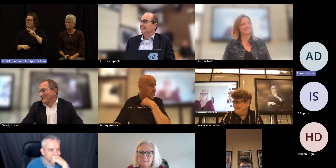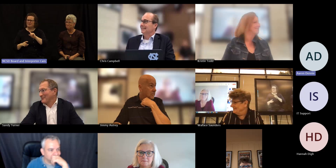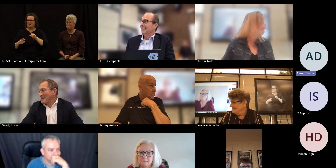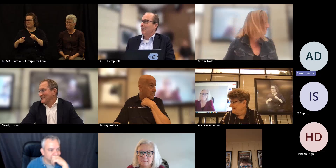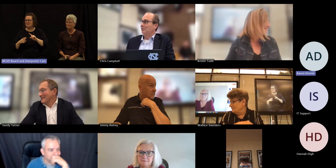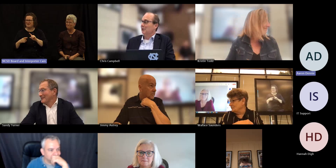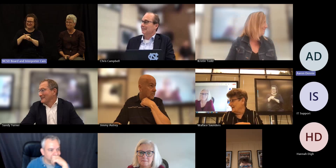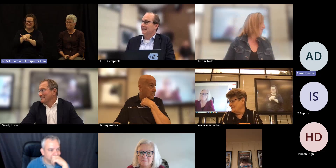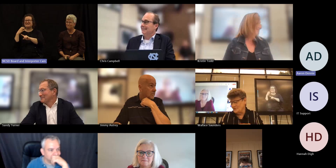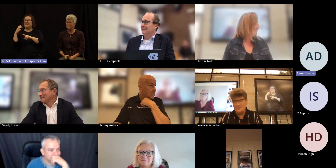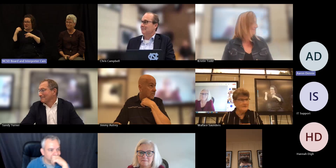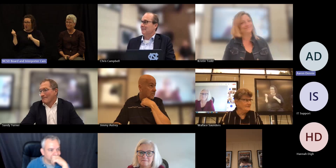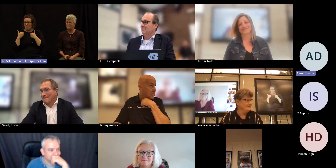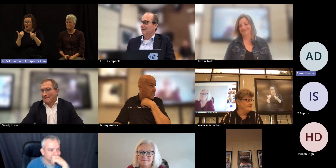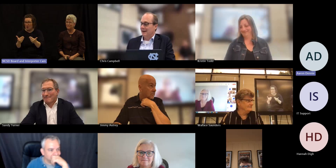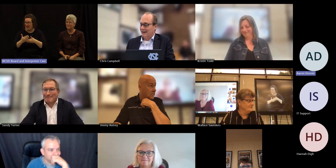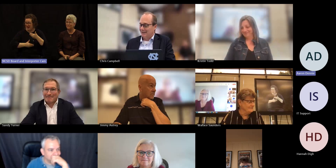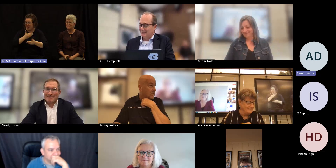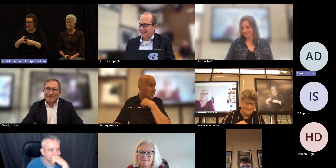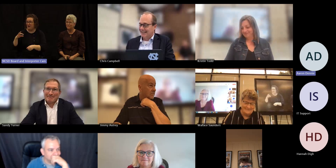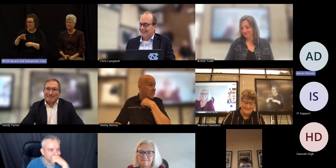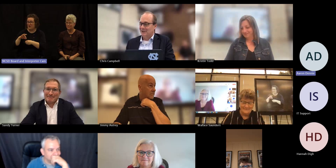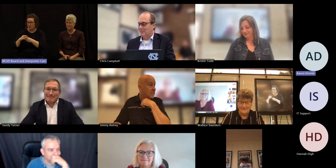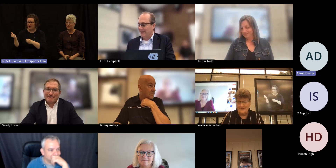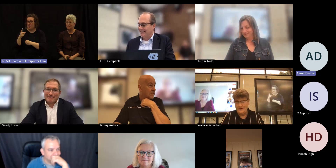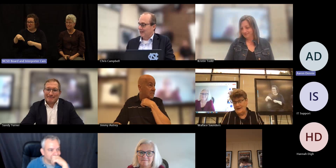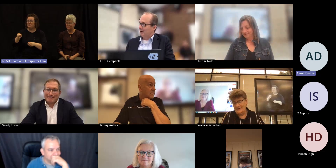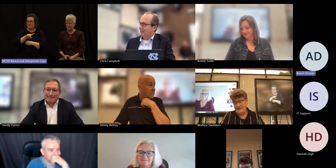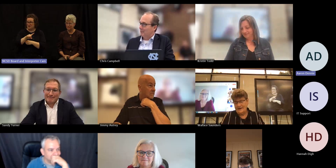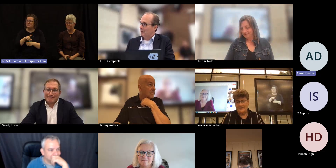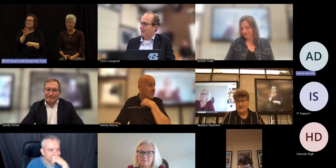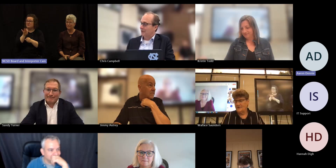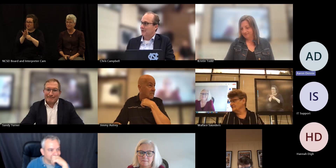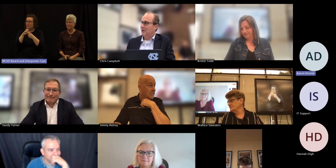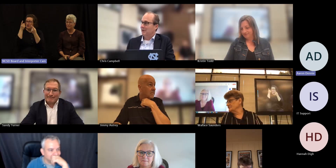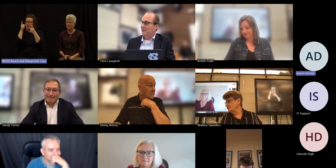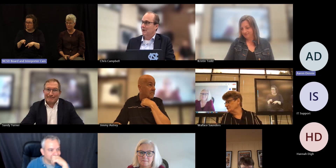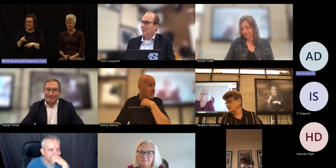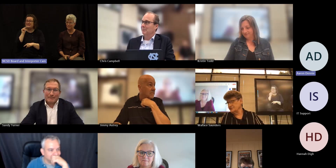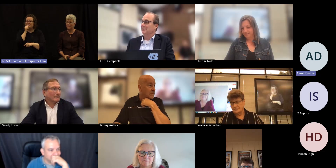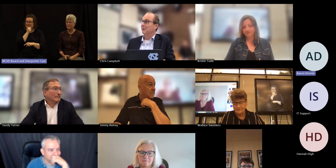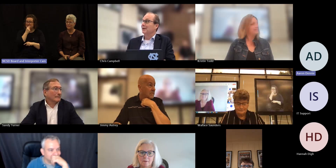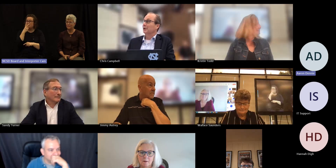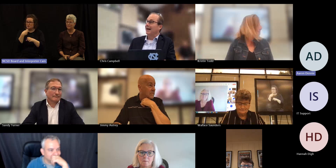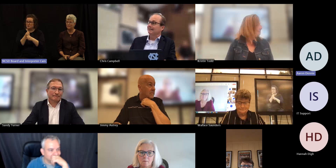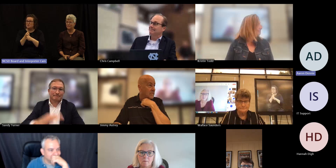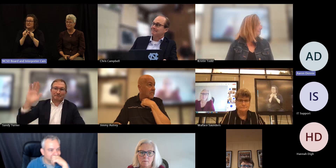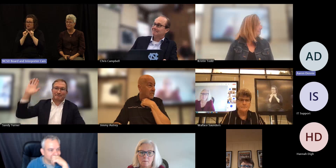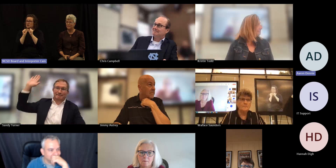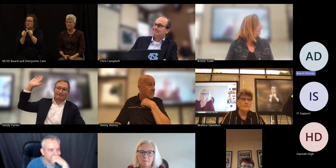vote. All trustees in favor of Ms. Sandy Turner being chair of the board for 2-year terms, please